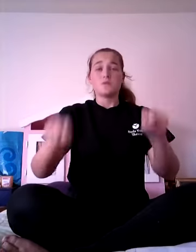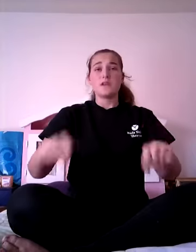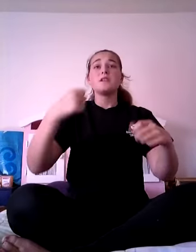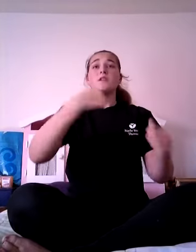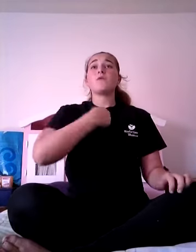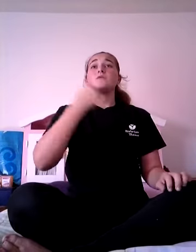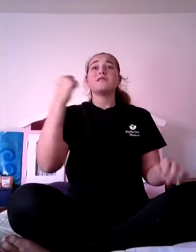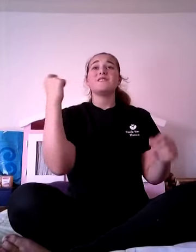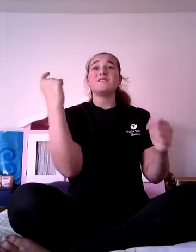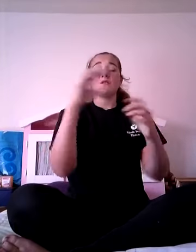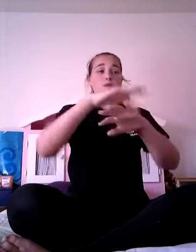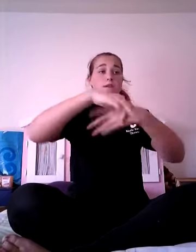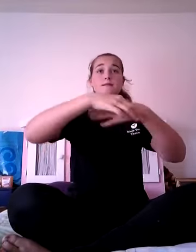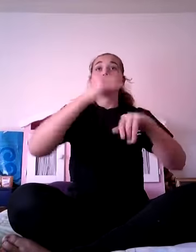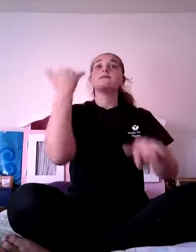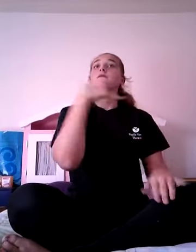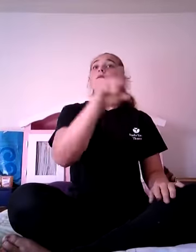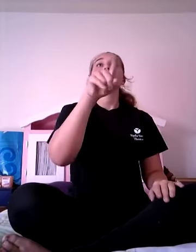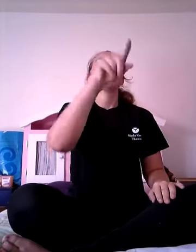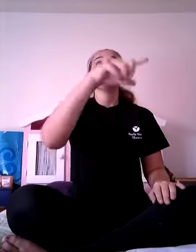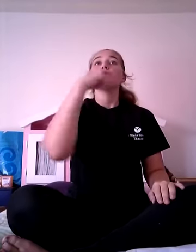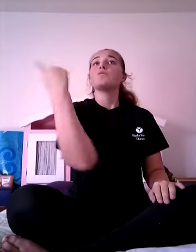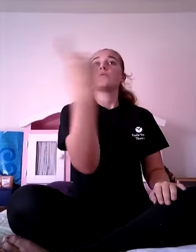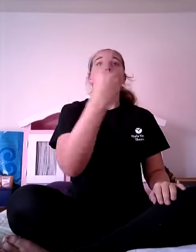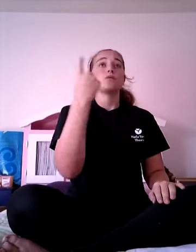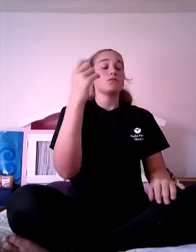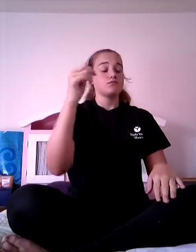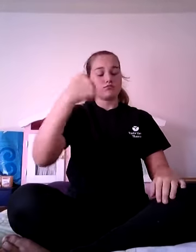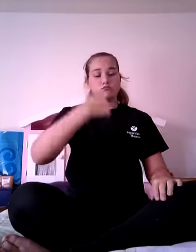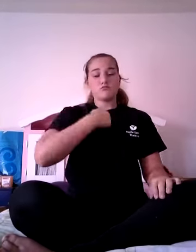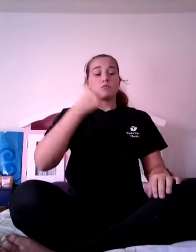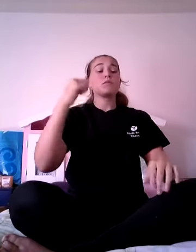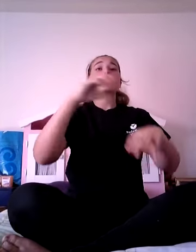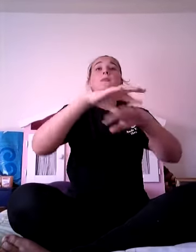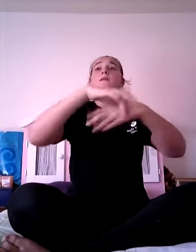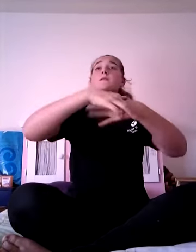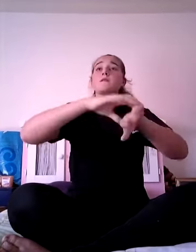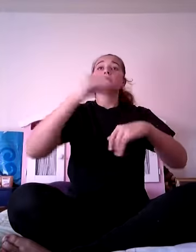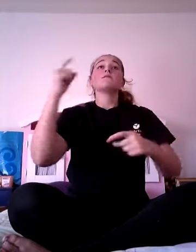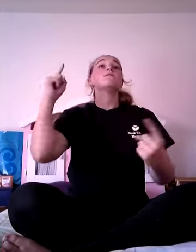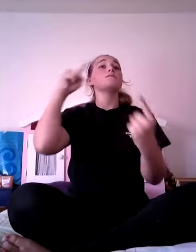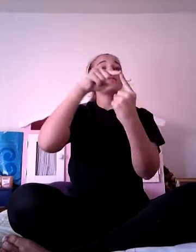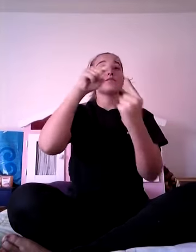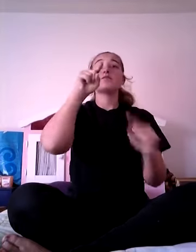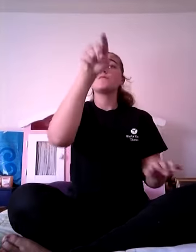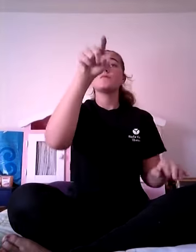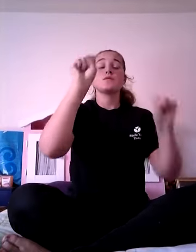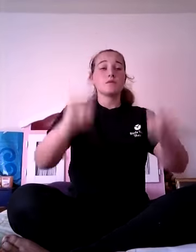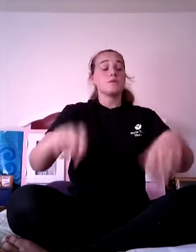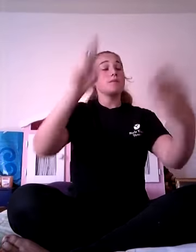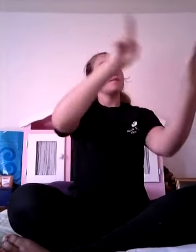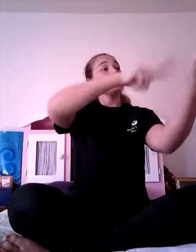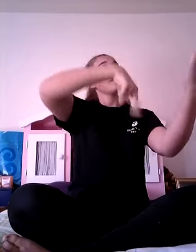can paint